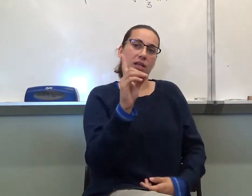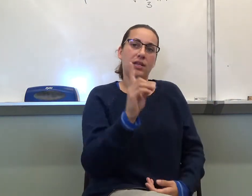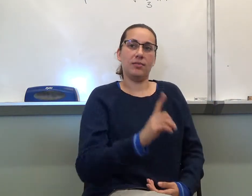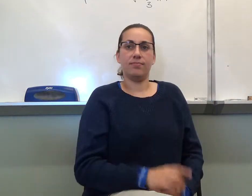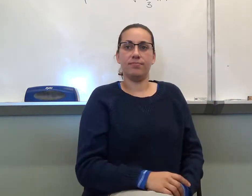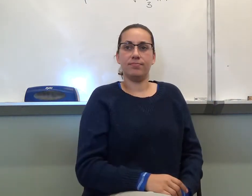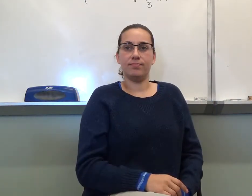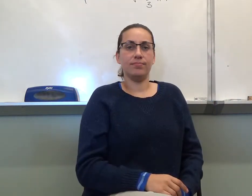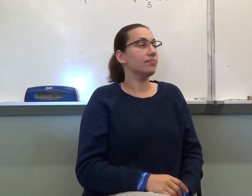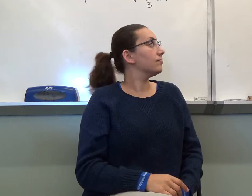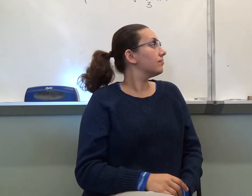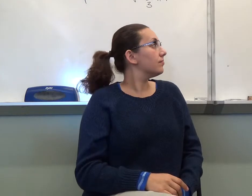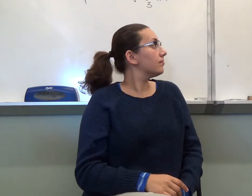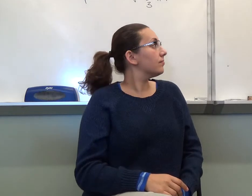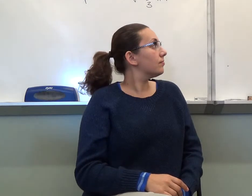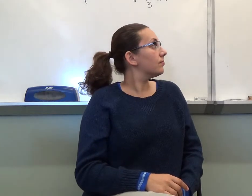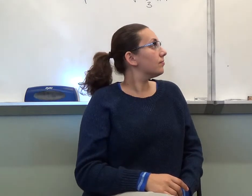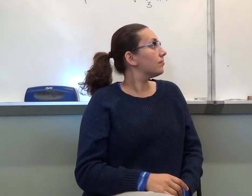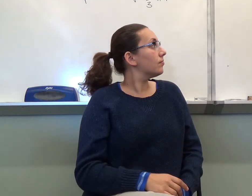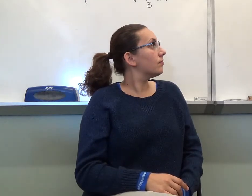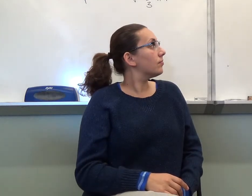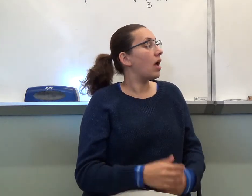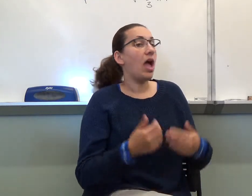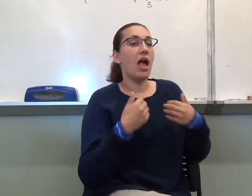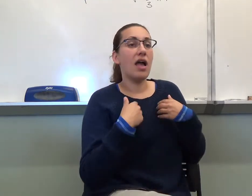And this has a side of 1 foot also.